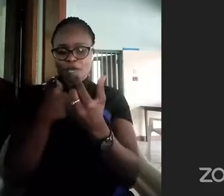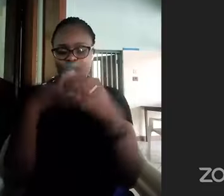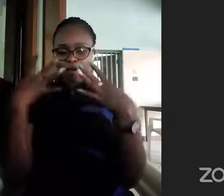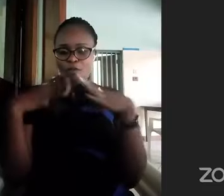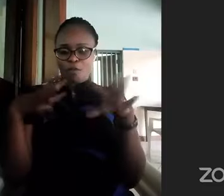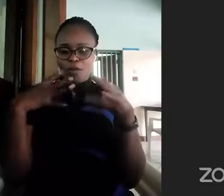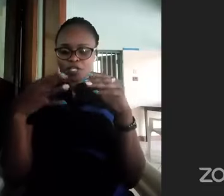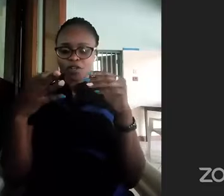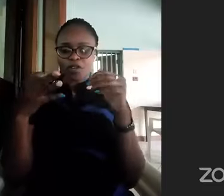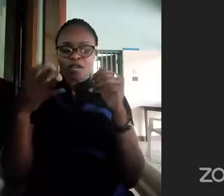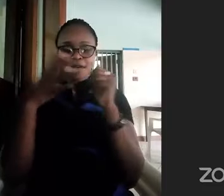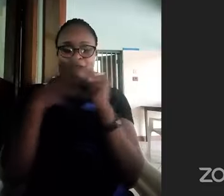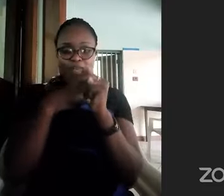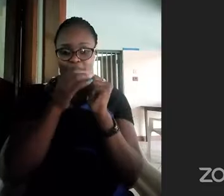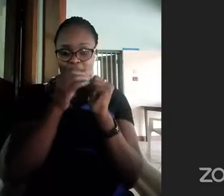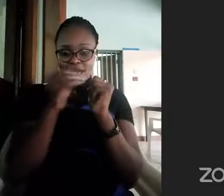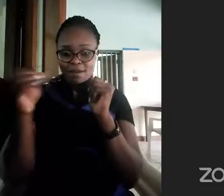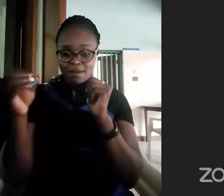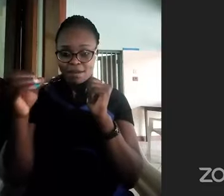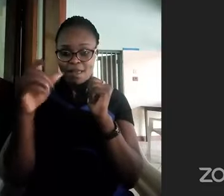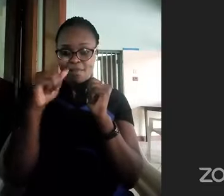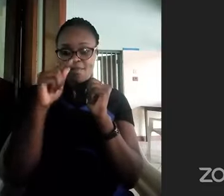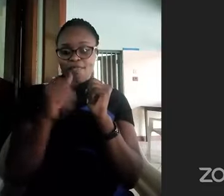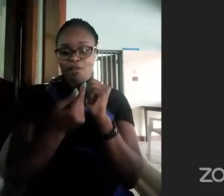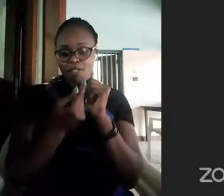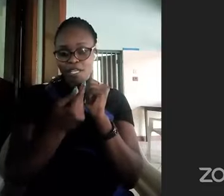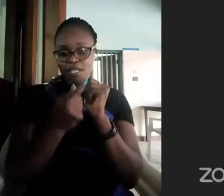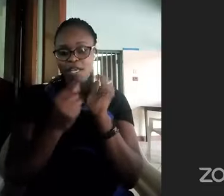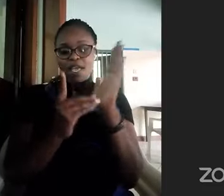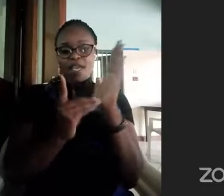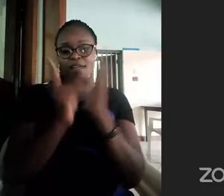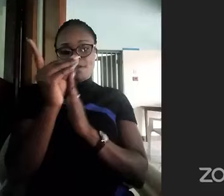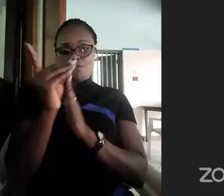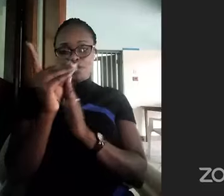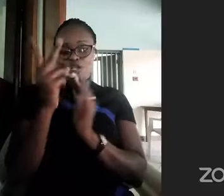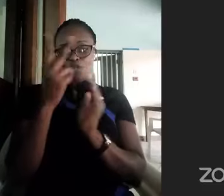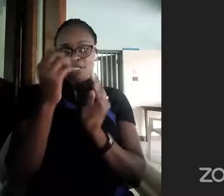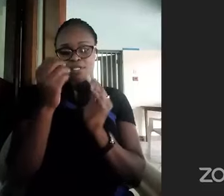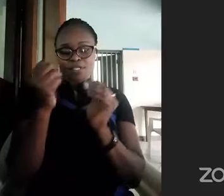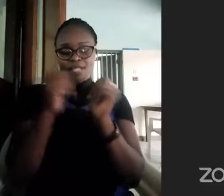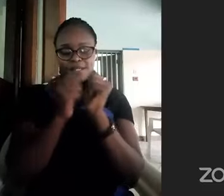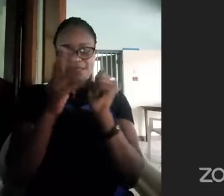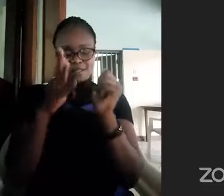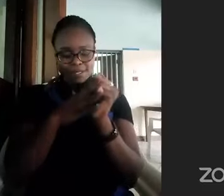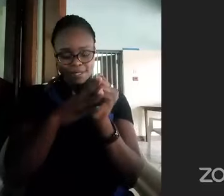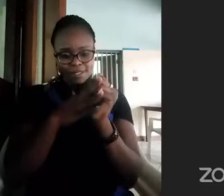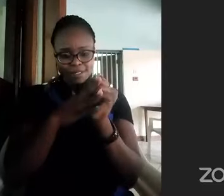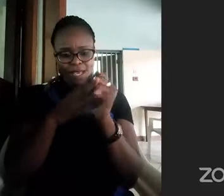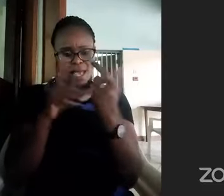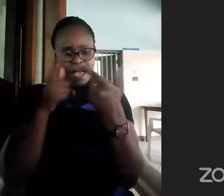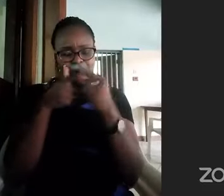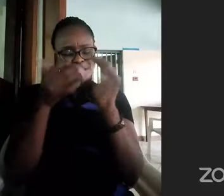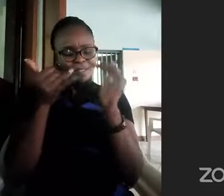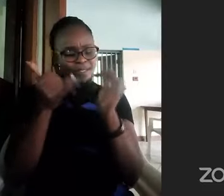the 2019 census. So this tells us that we have a good number, a good population, which